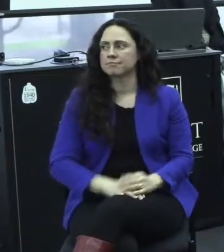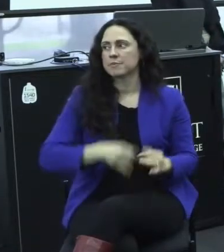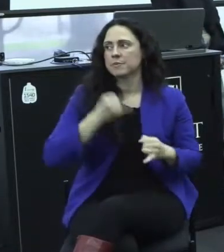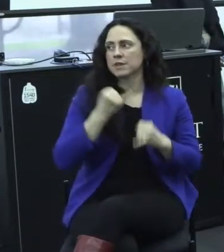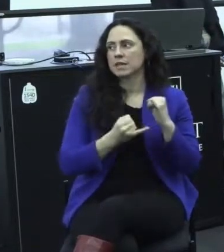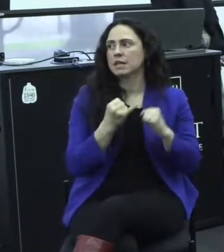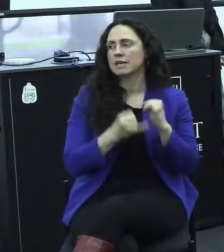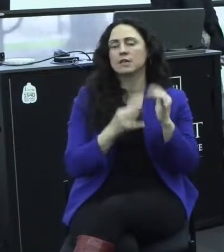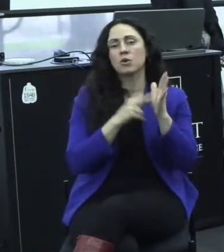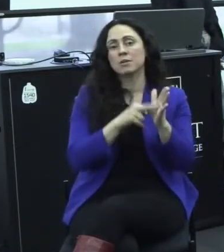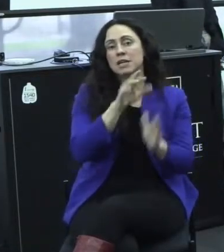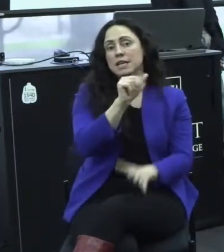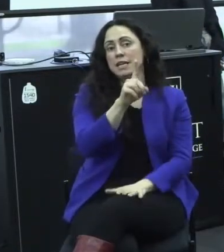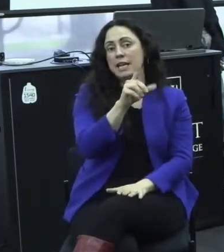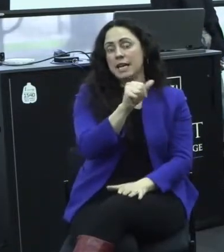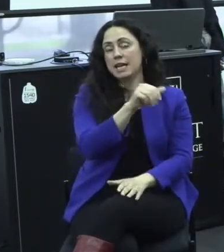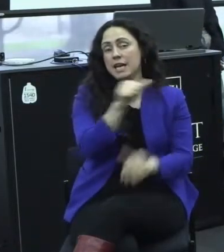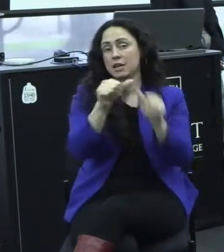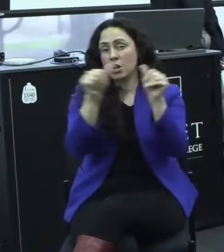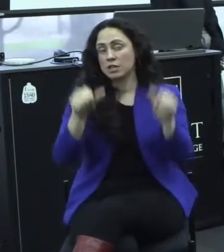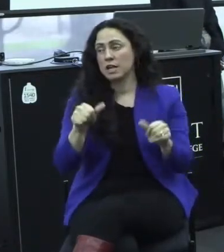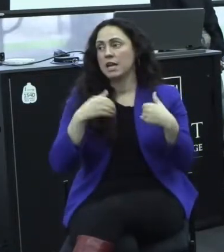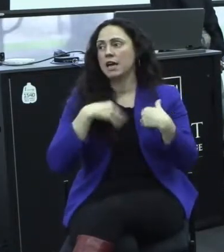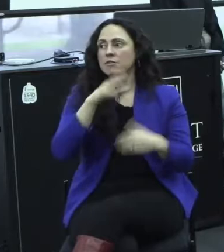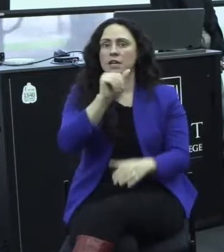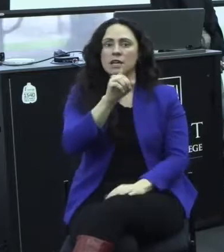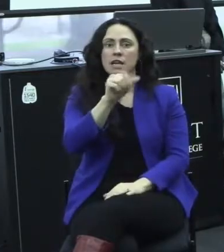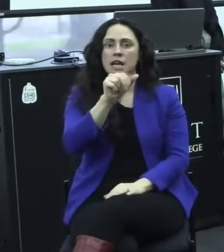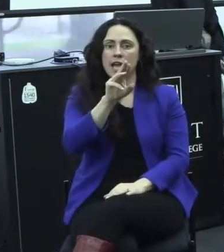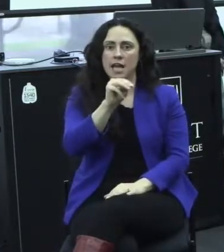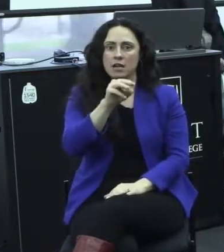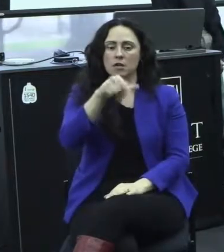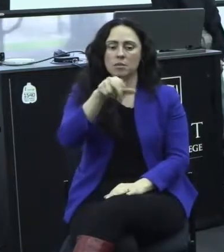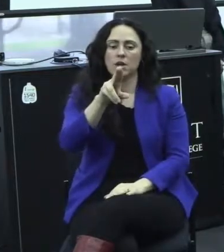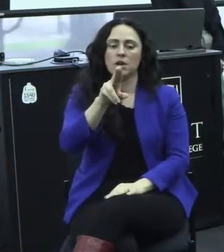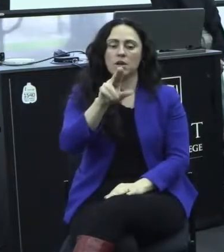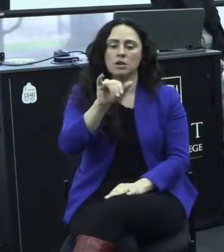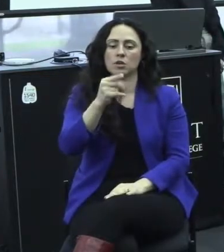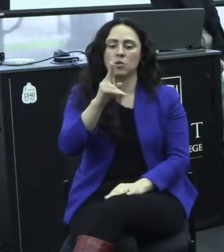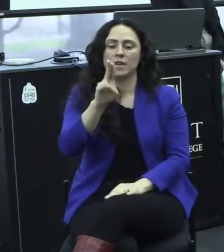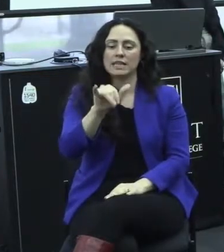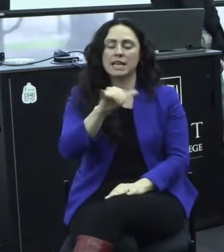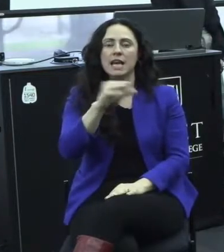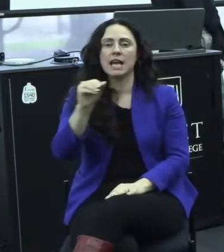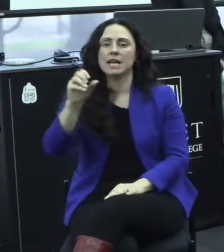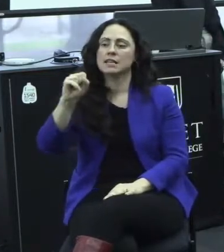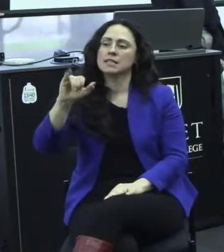Lastly, representing ADA and architecture, we have Adam Quigley and Sylvia Kowak.